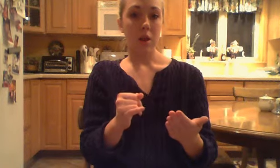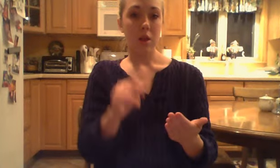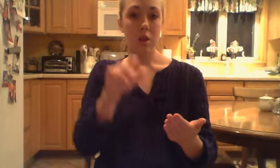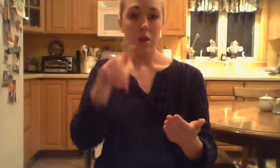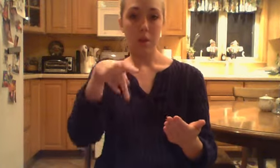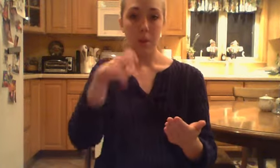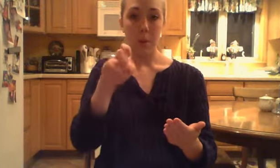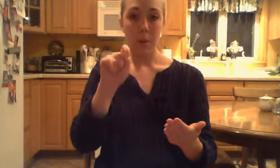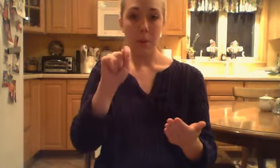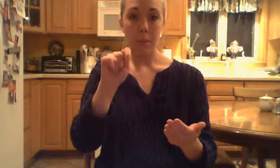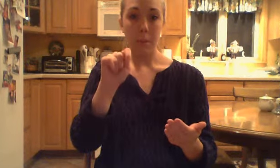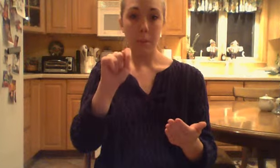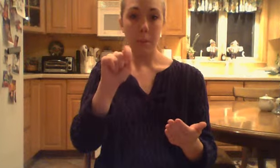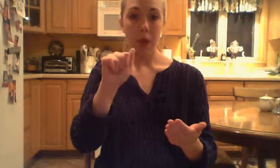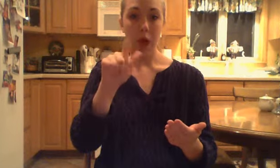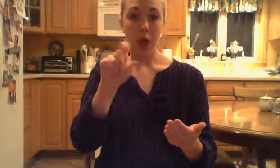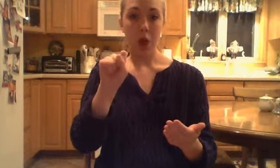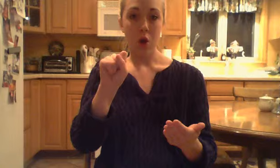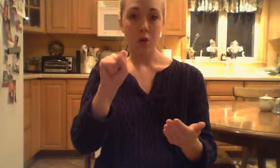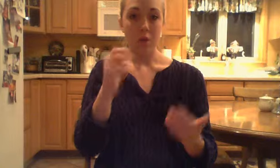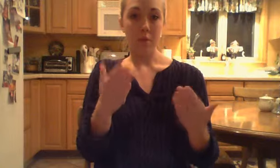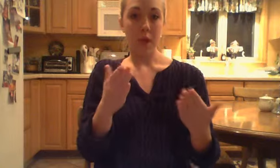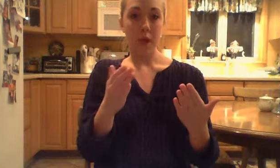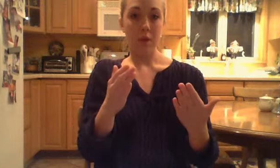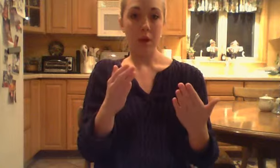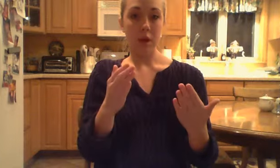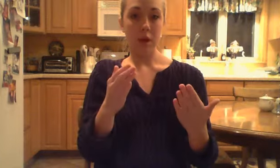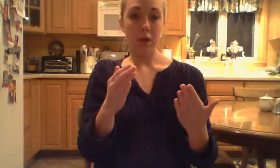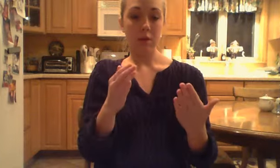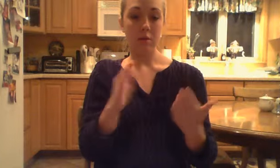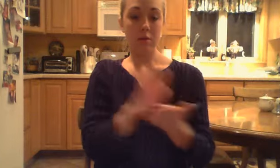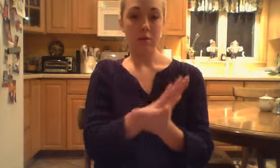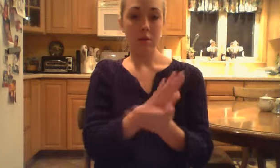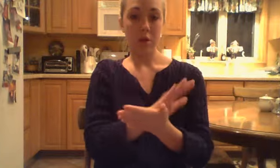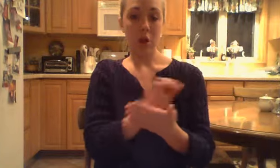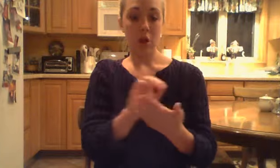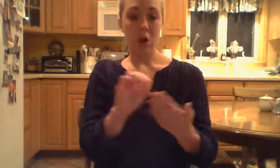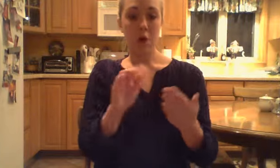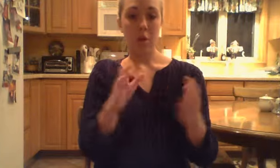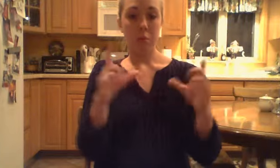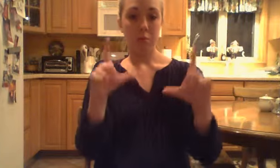details in the middle, the small, tiny details. You're going to pretend your eyes are like a magnifying glass.